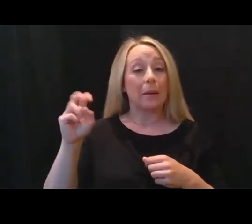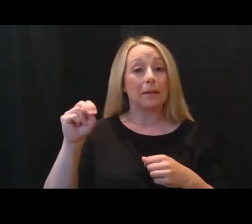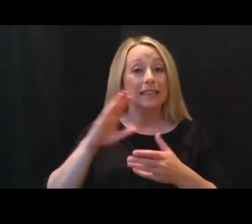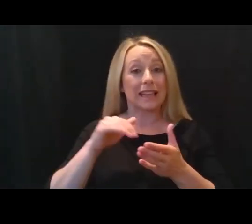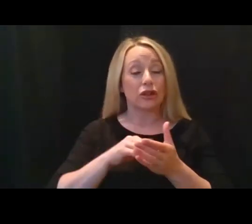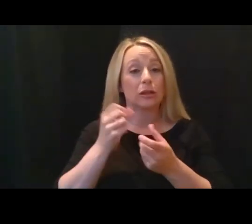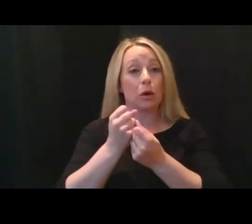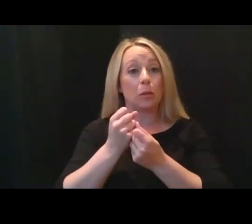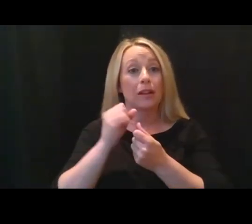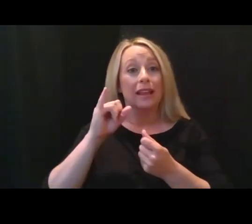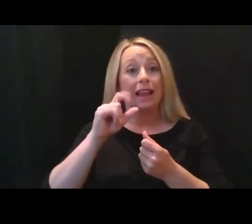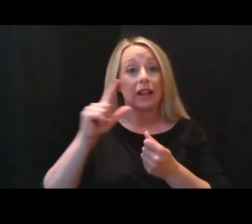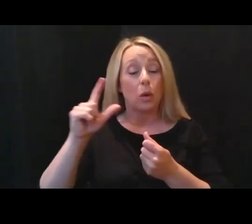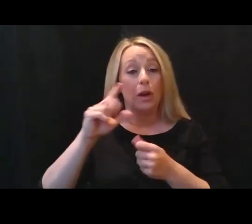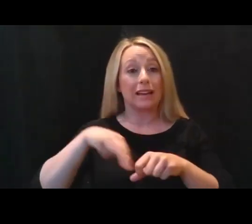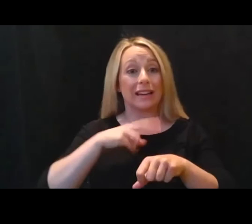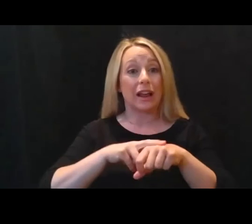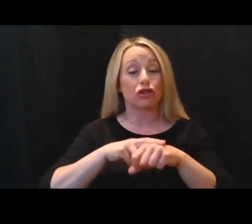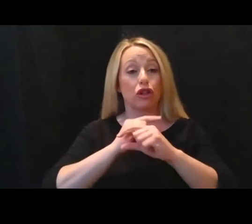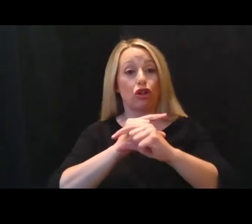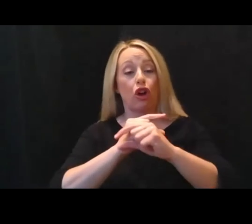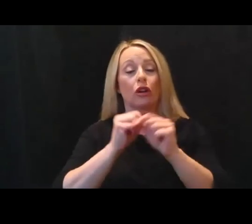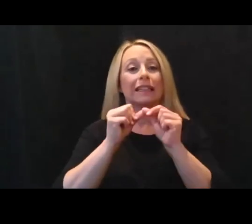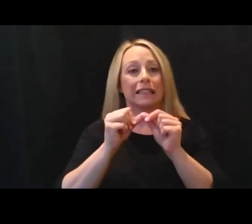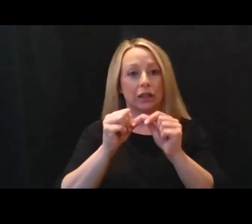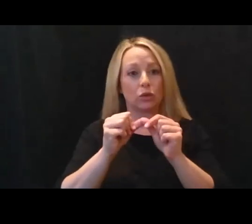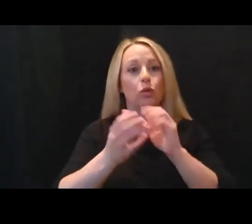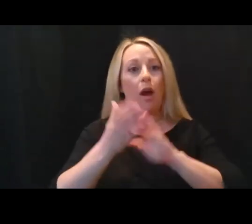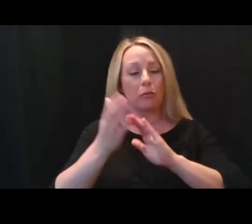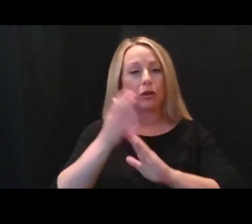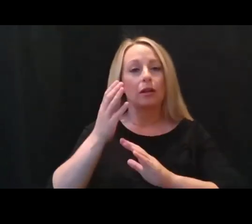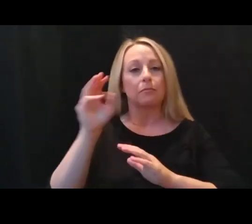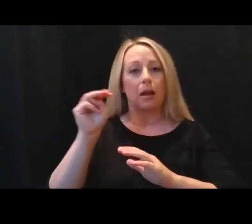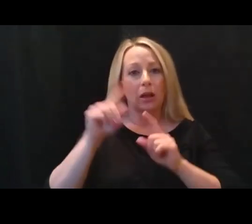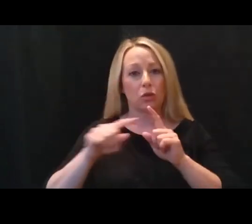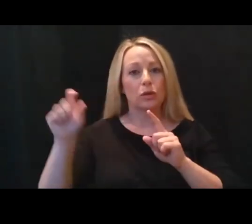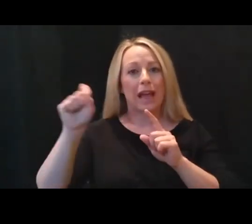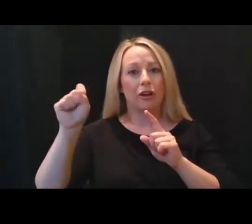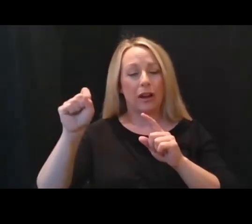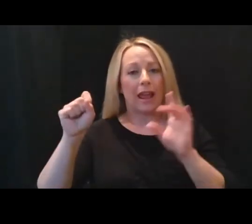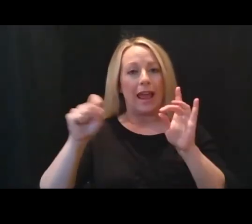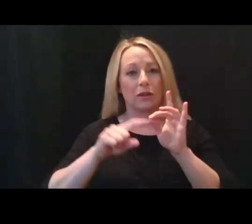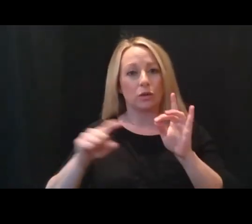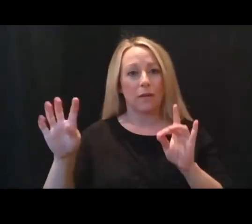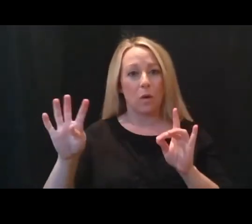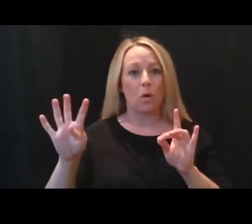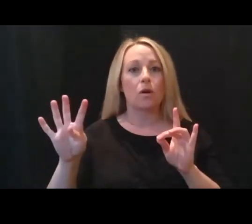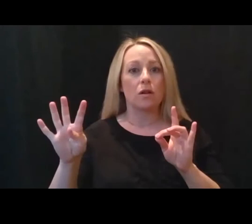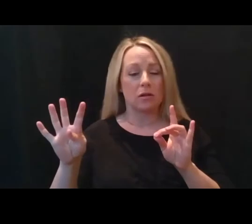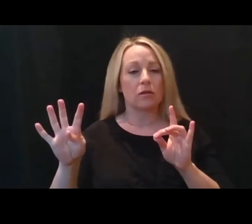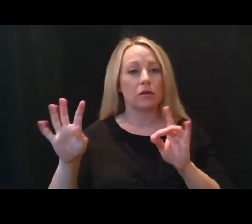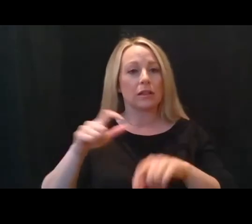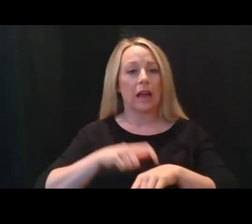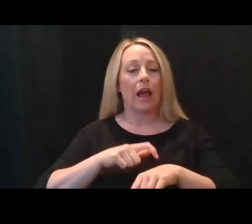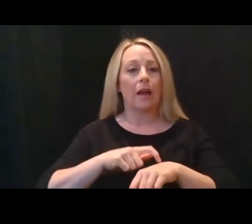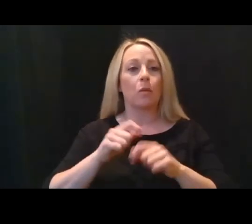Illinois National Guard, continues to operate Monday through Saturday, 8 a.m. to 4 p.m. with 800